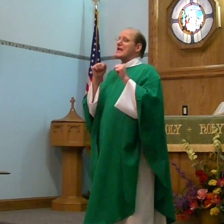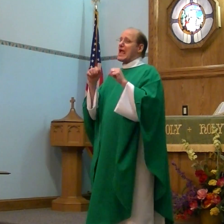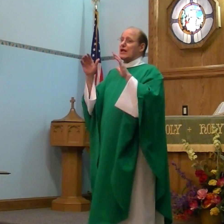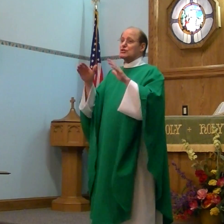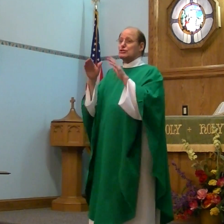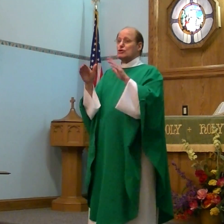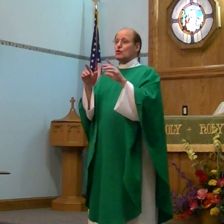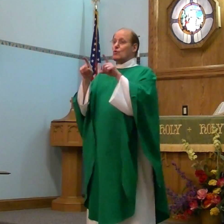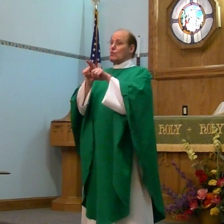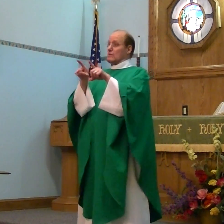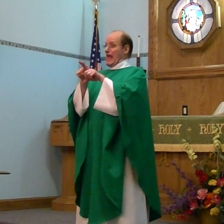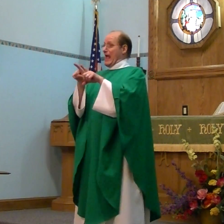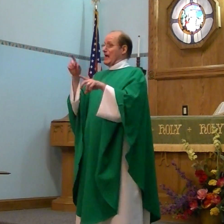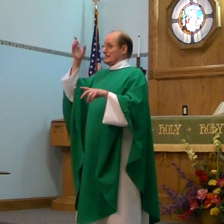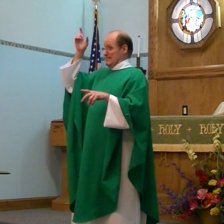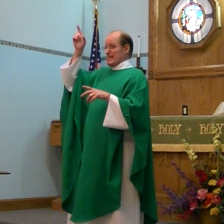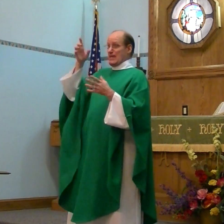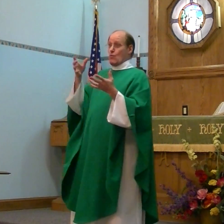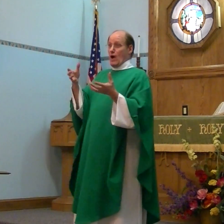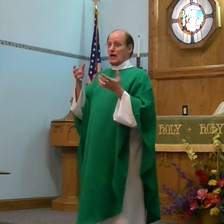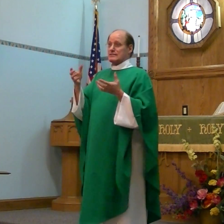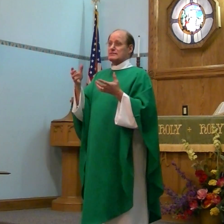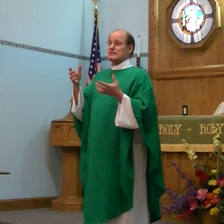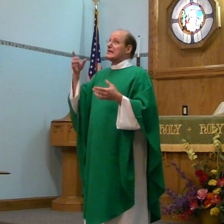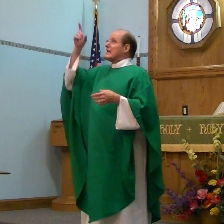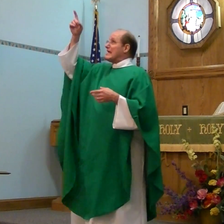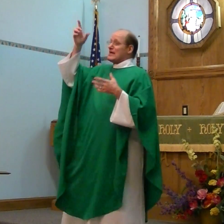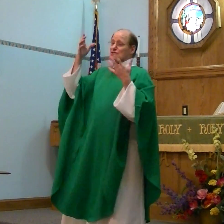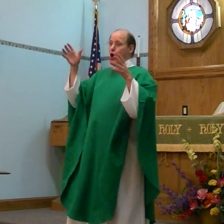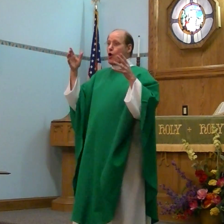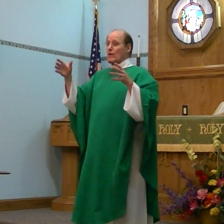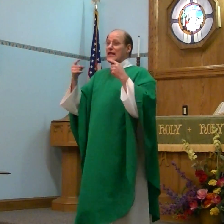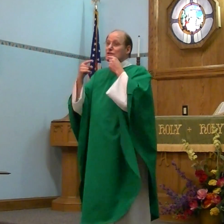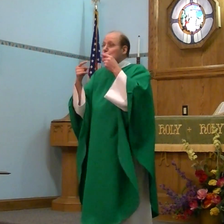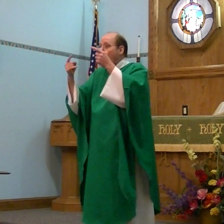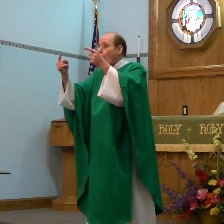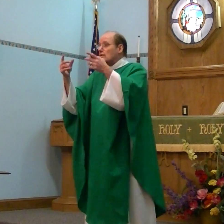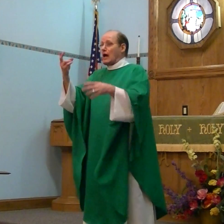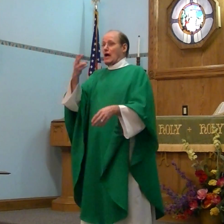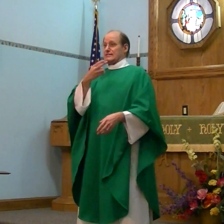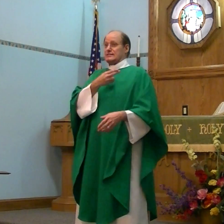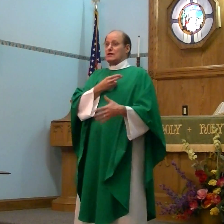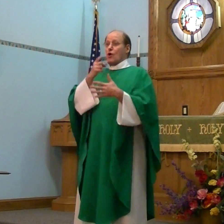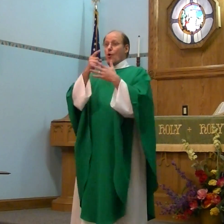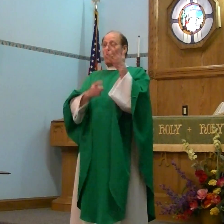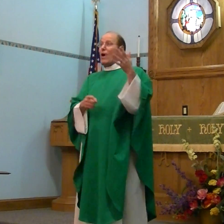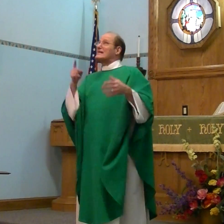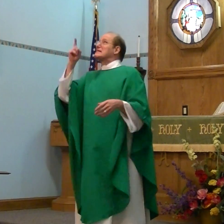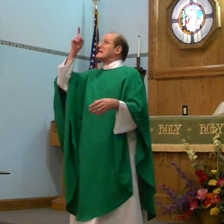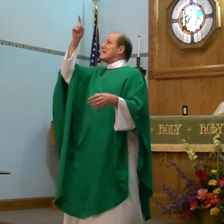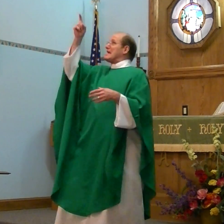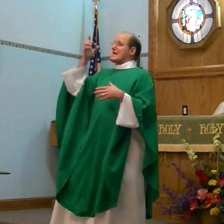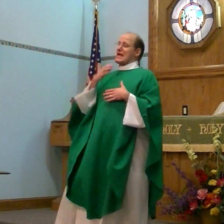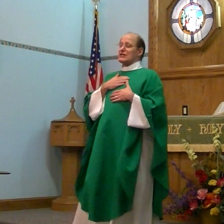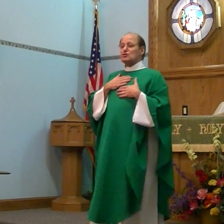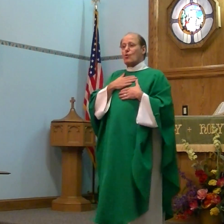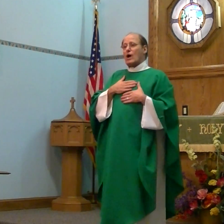can do as he wants. He has already told us what he enjoys.